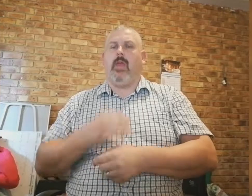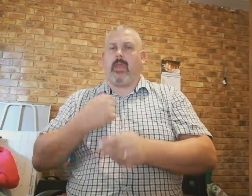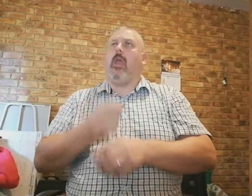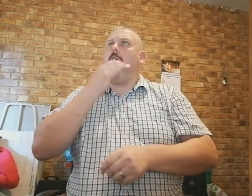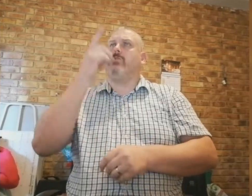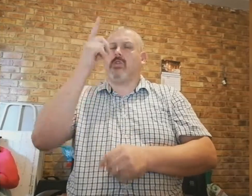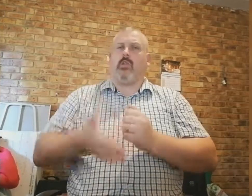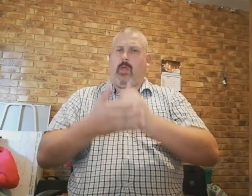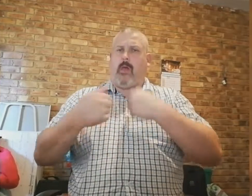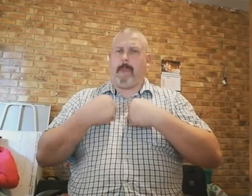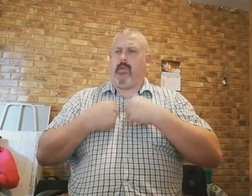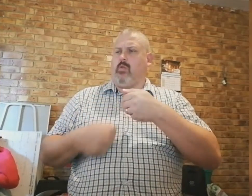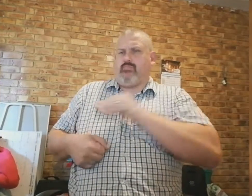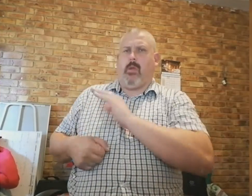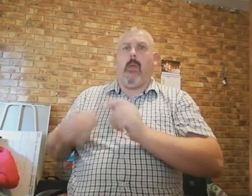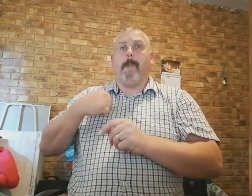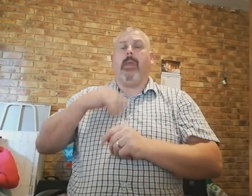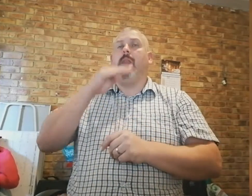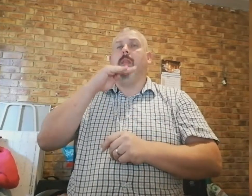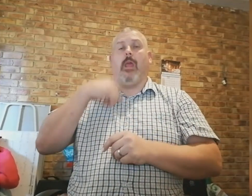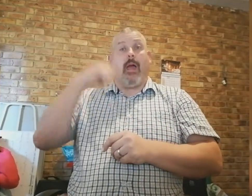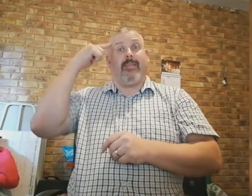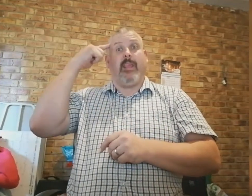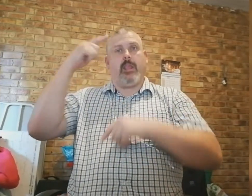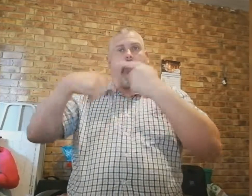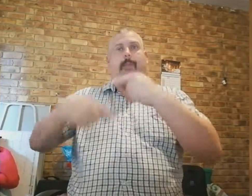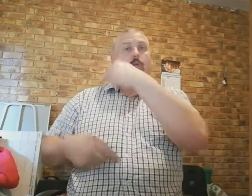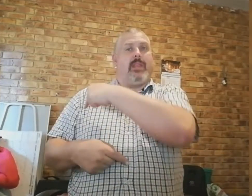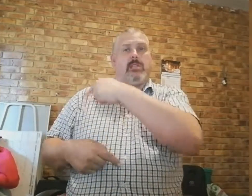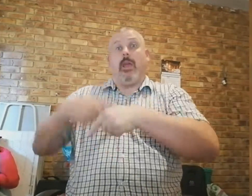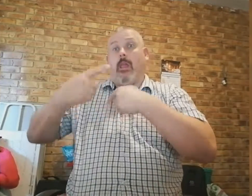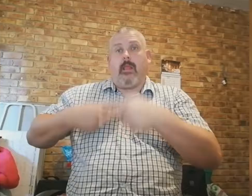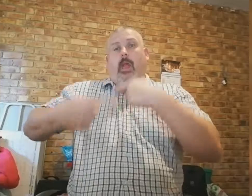I can ask God to help me to mean I think about this